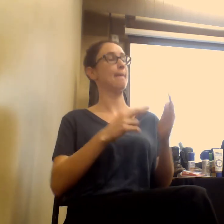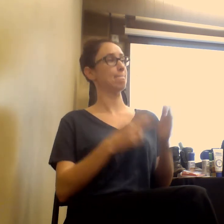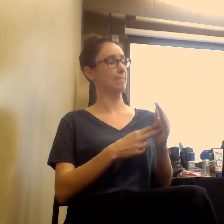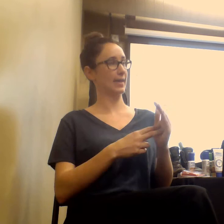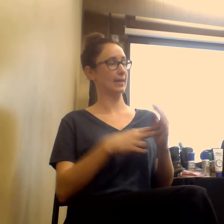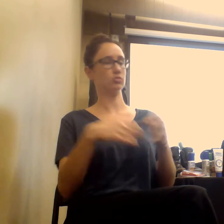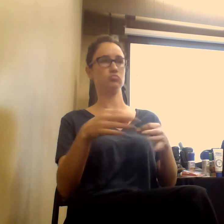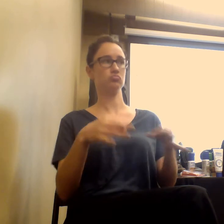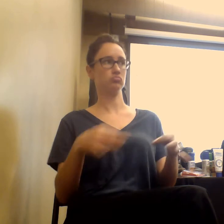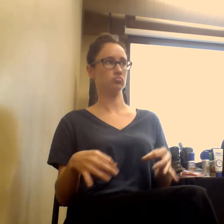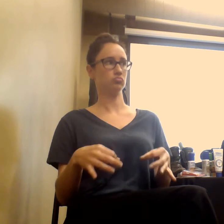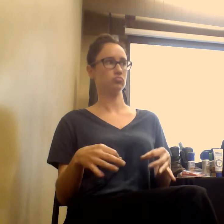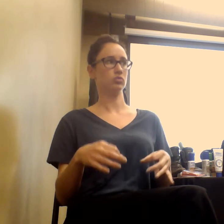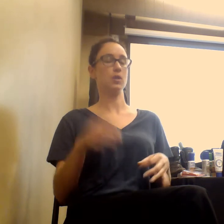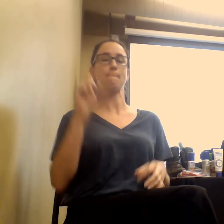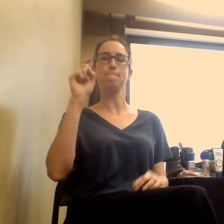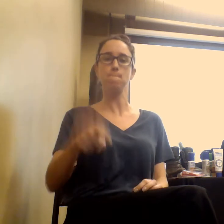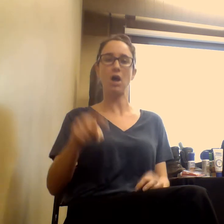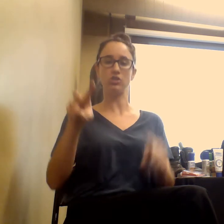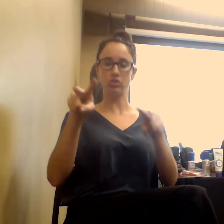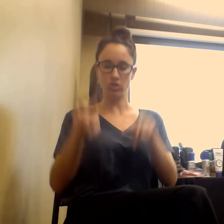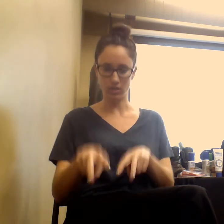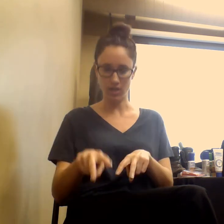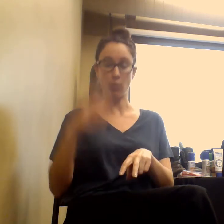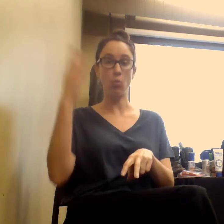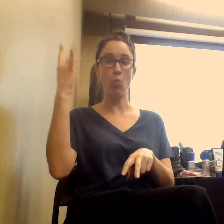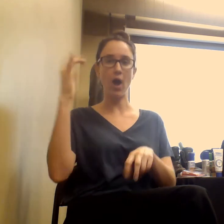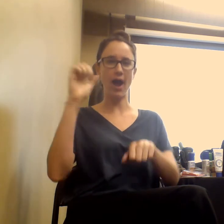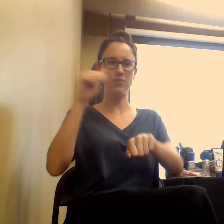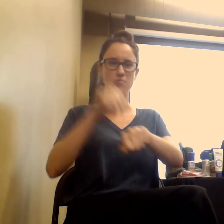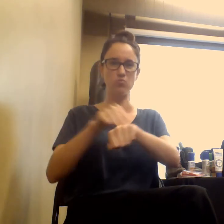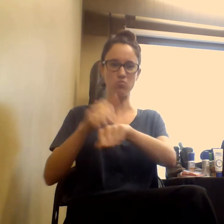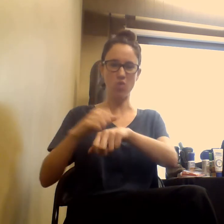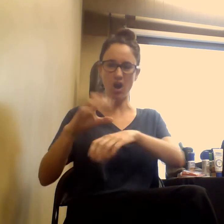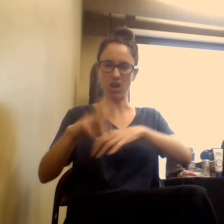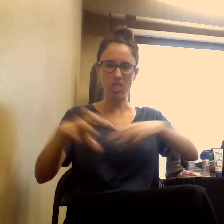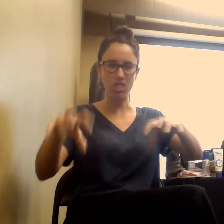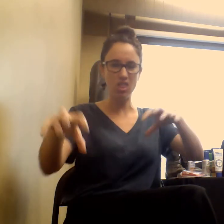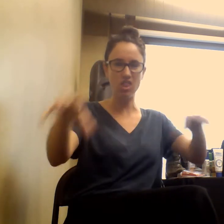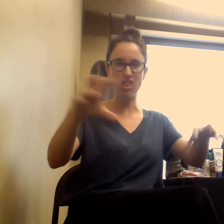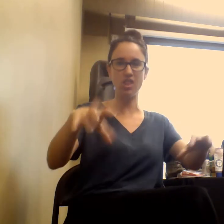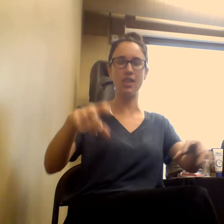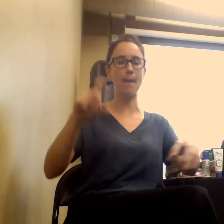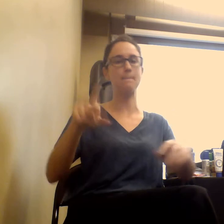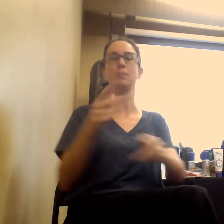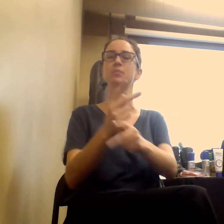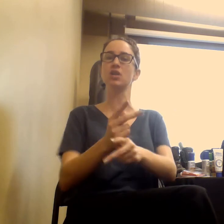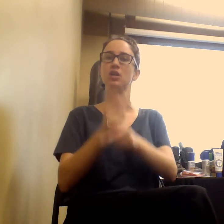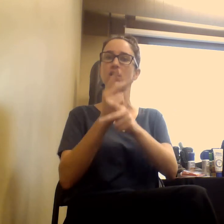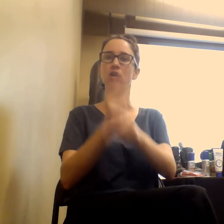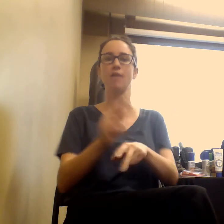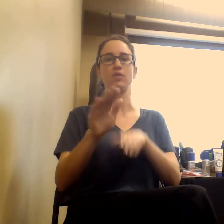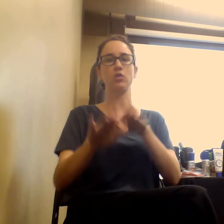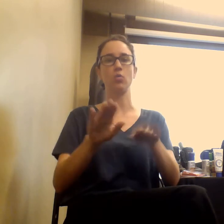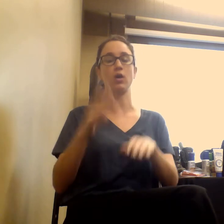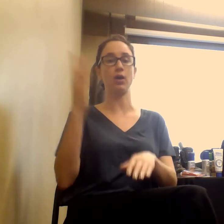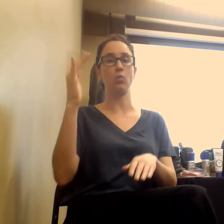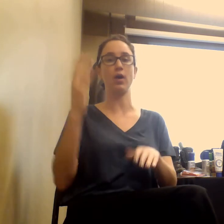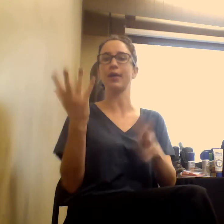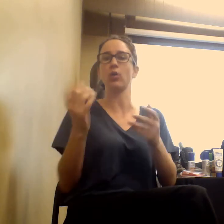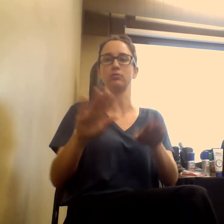down at every foot placement so that you don't roll your ankle. If there's a great trail in Colorado Bend State